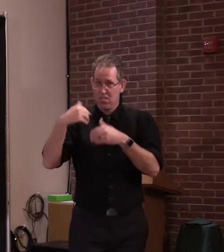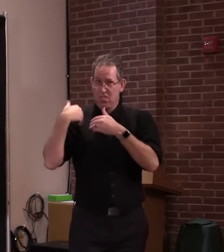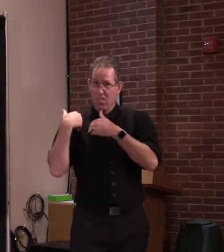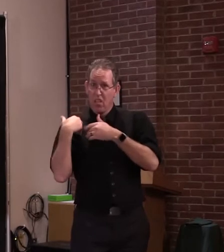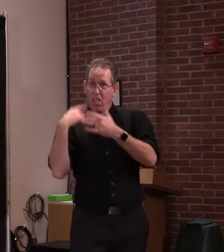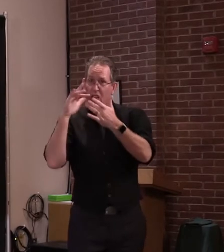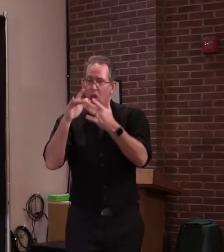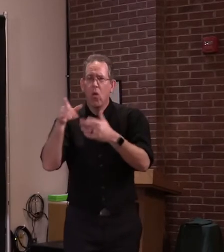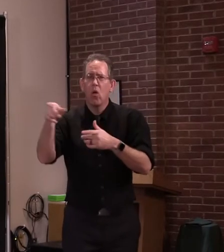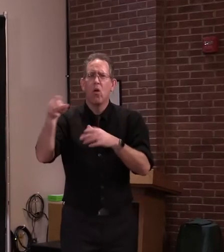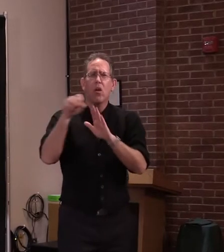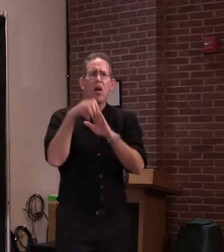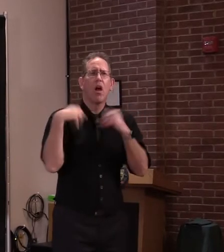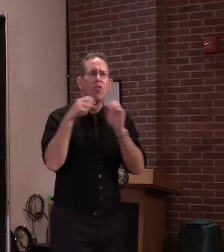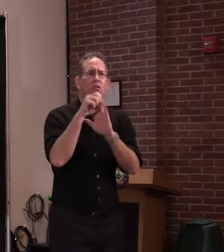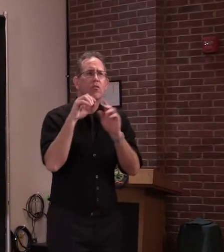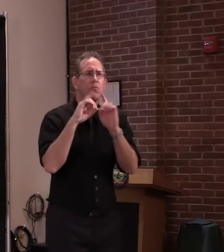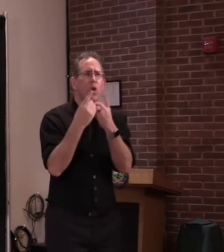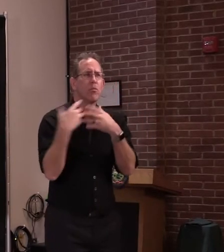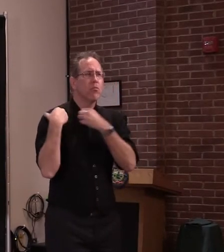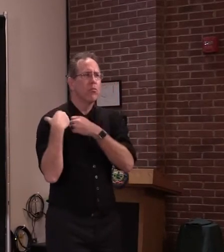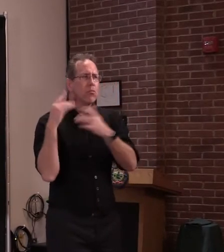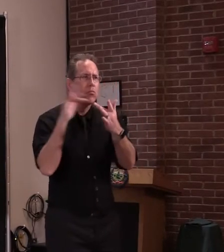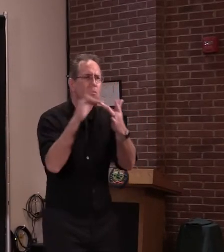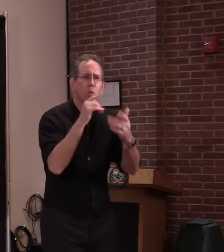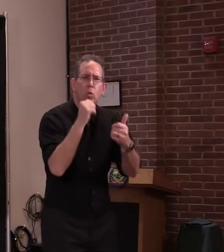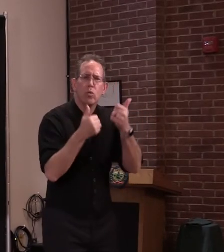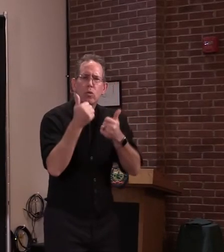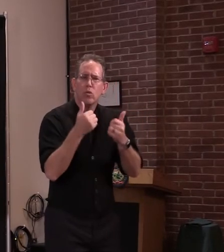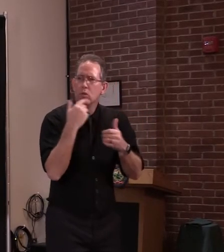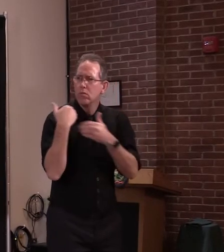I might refer to Dr. Kelso if she's on the line.